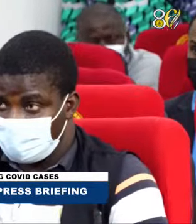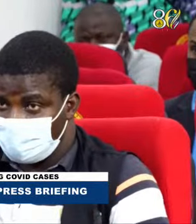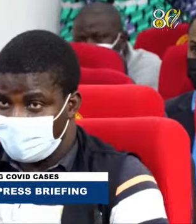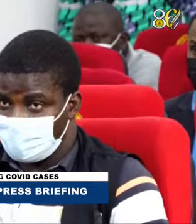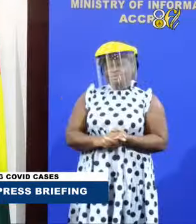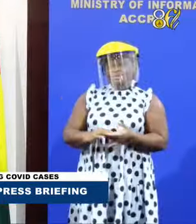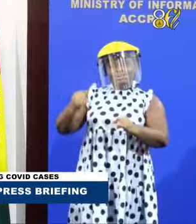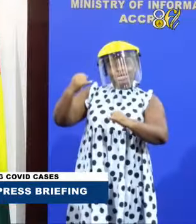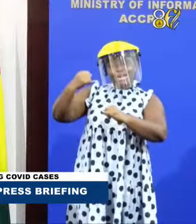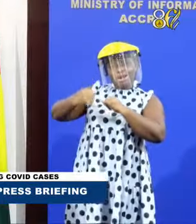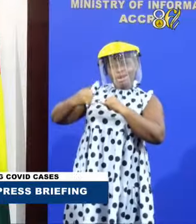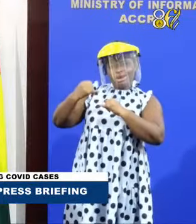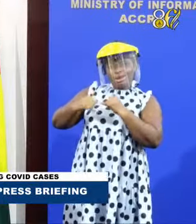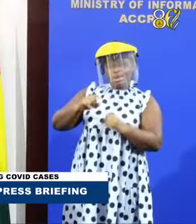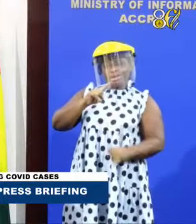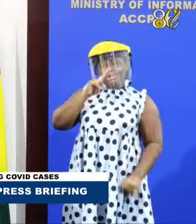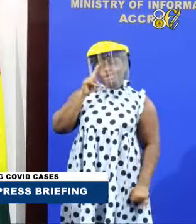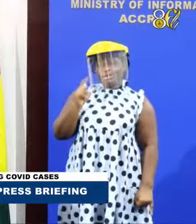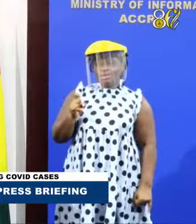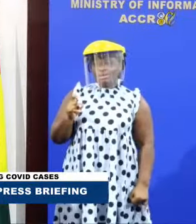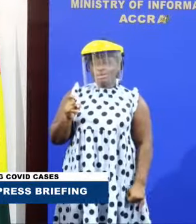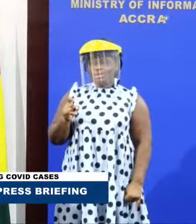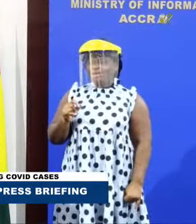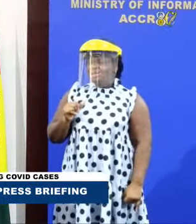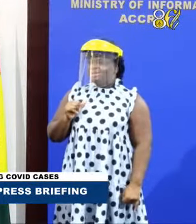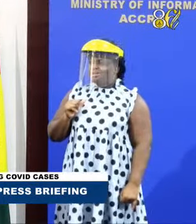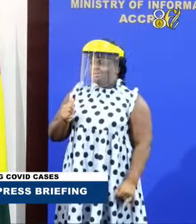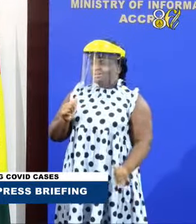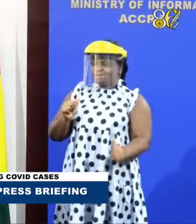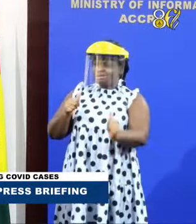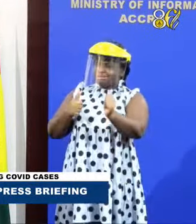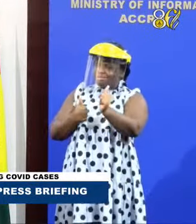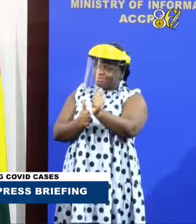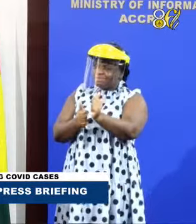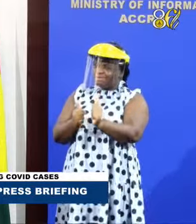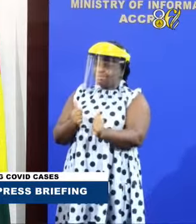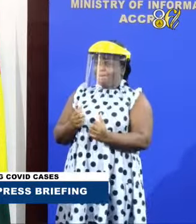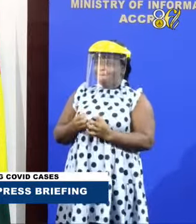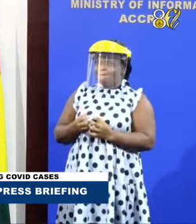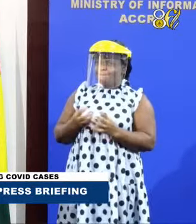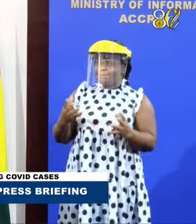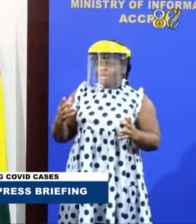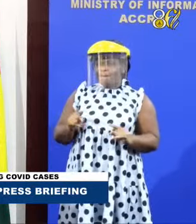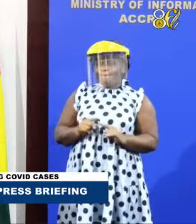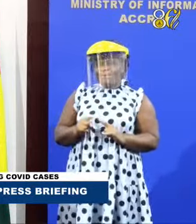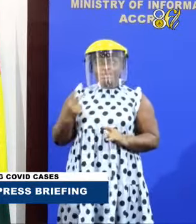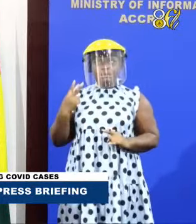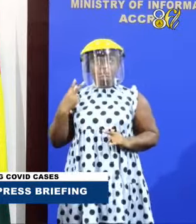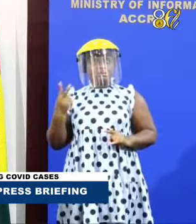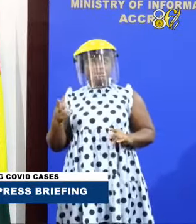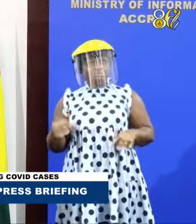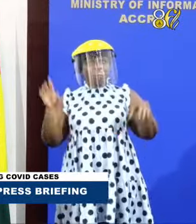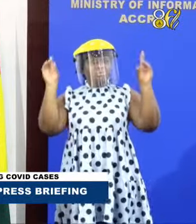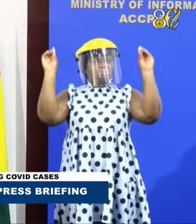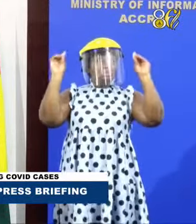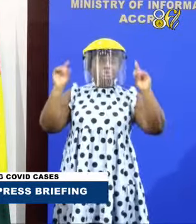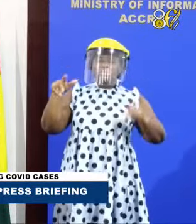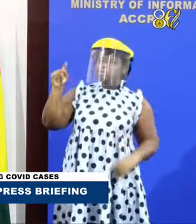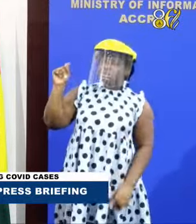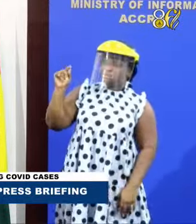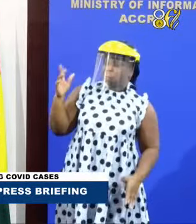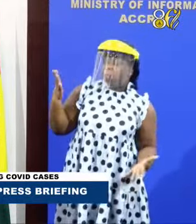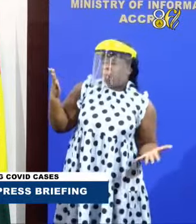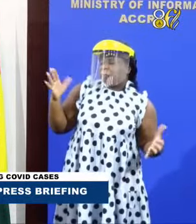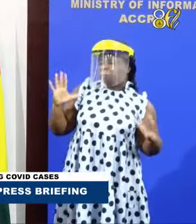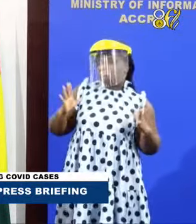The last one is, I've not followed that very much. I see demonstrations on TV. Yes, some